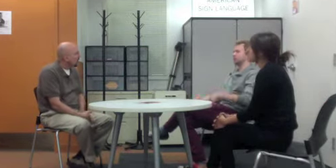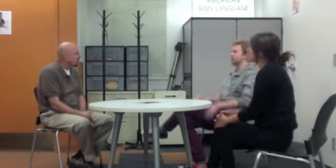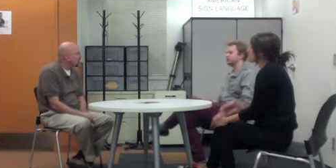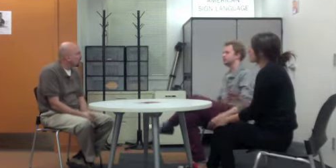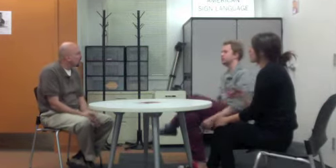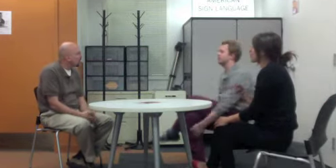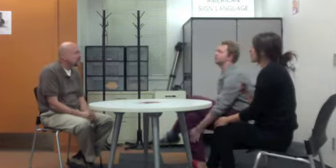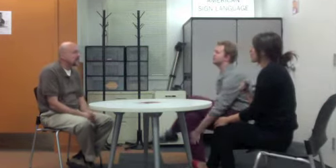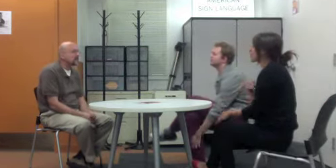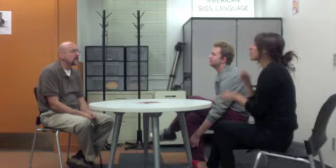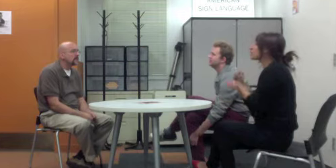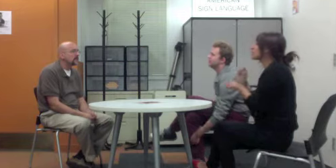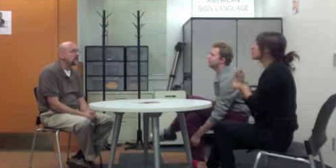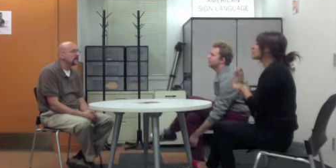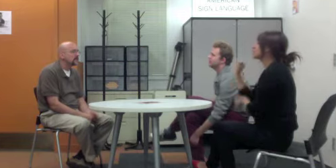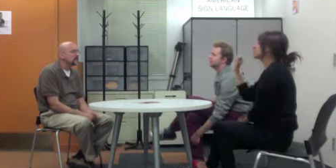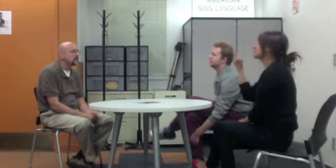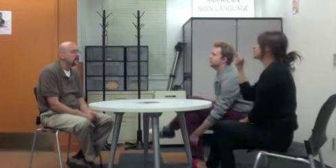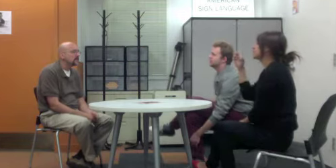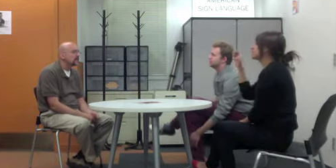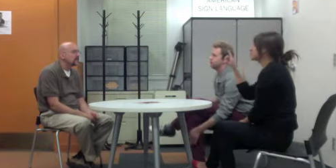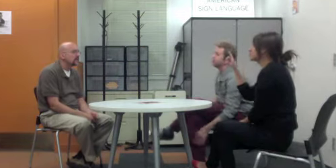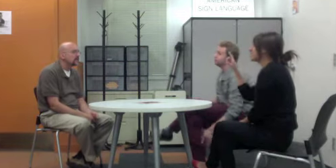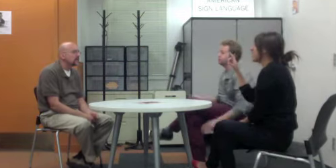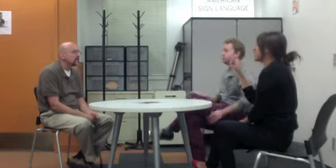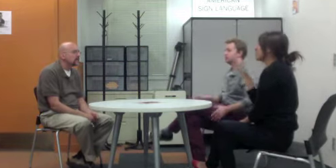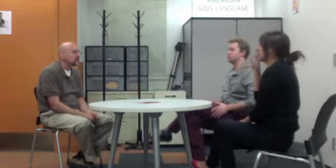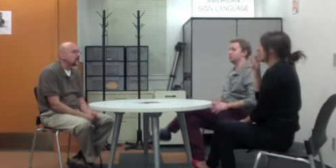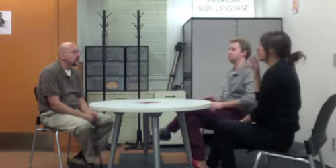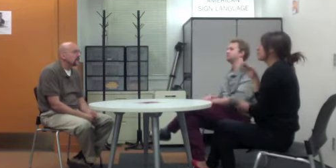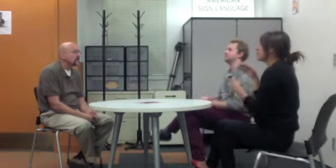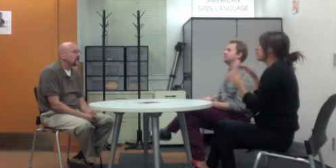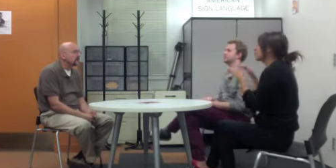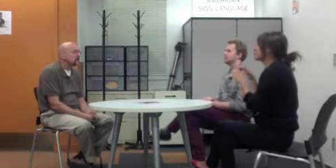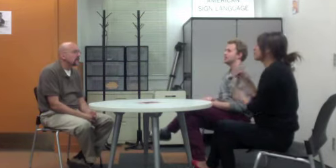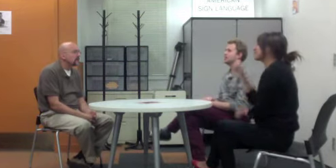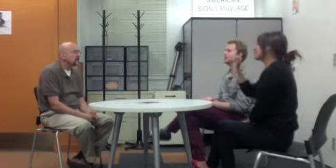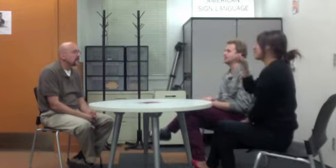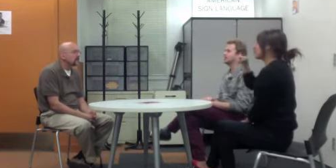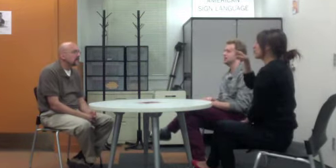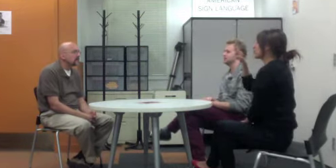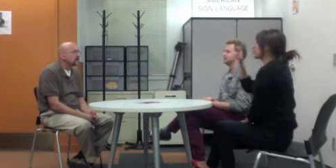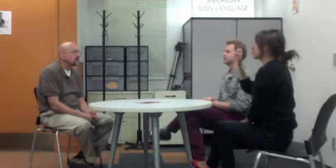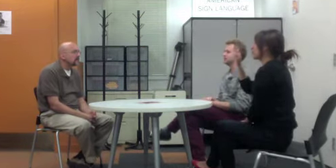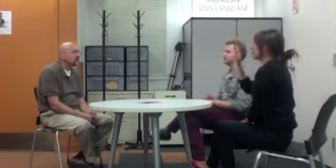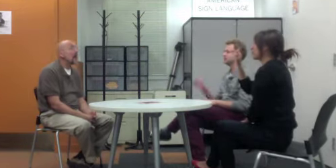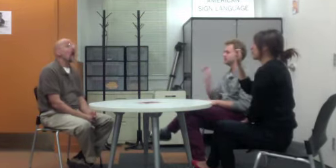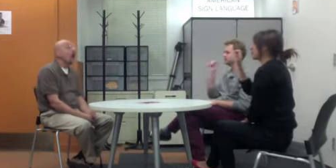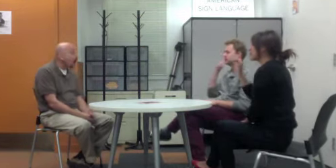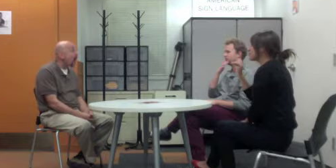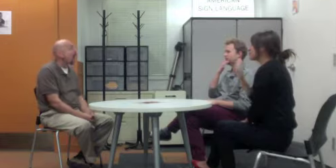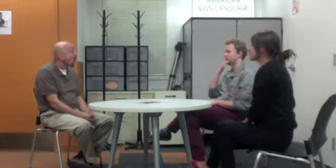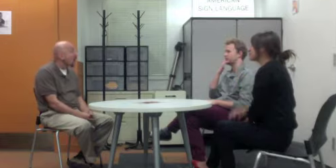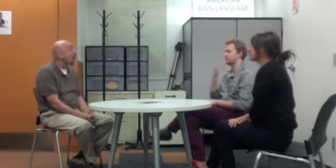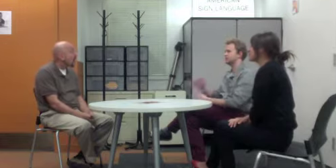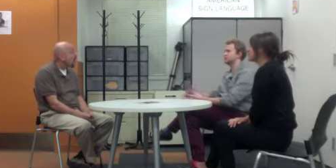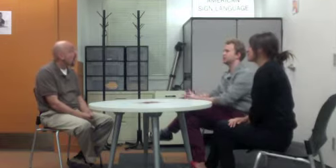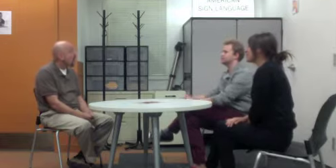Shedd Aquarium, but I'm a full-time student. So I'm a full-time student here at Columbia. Oh,